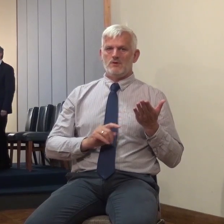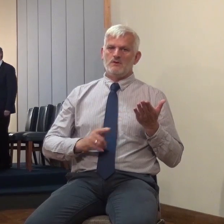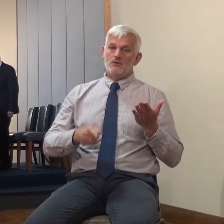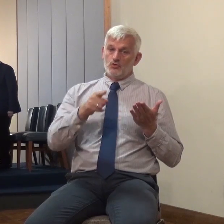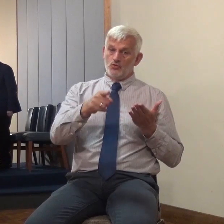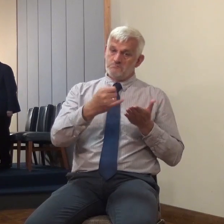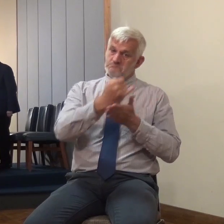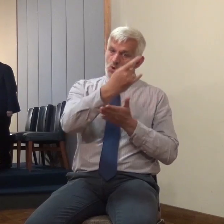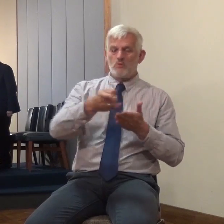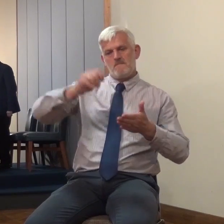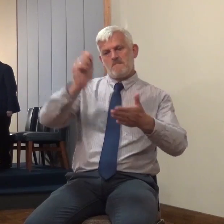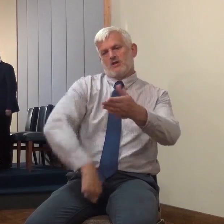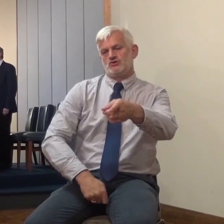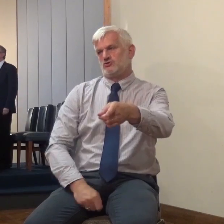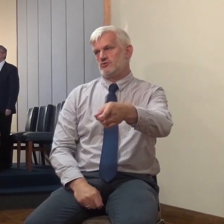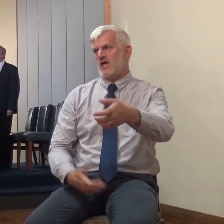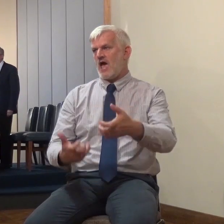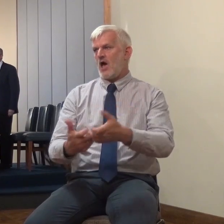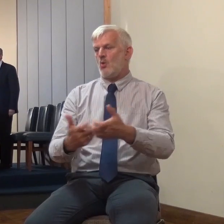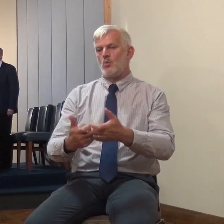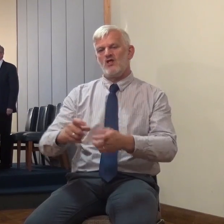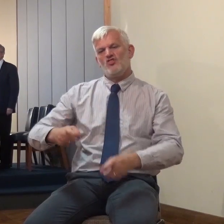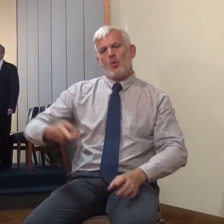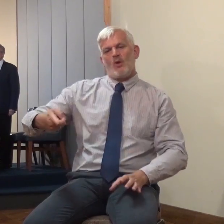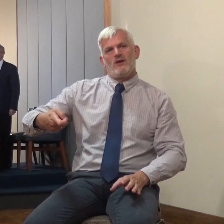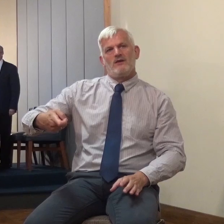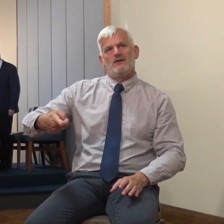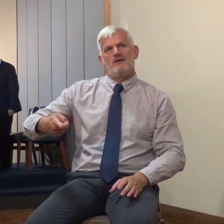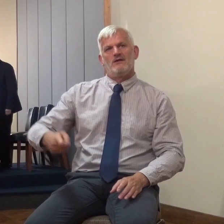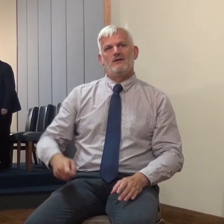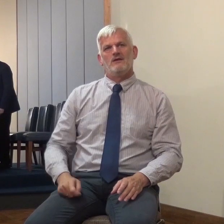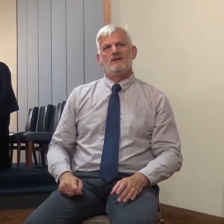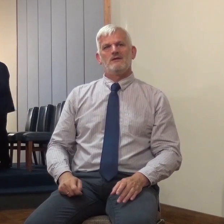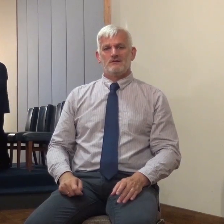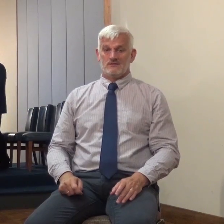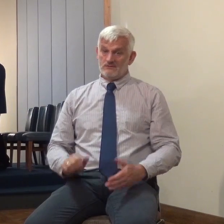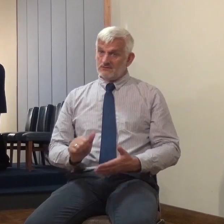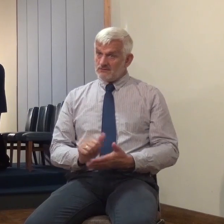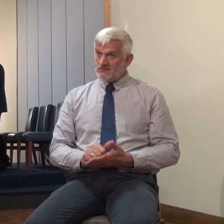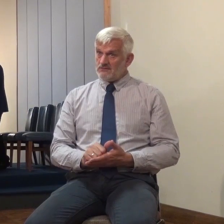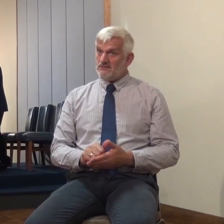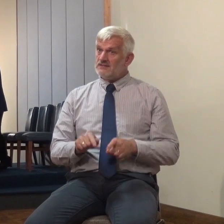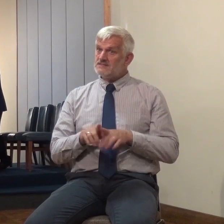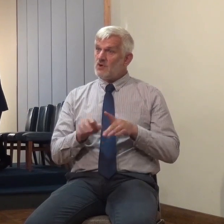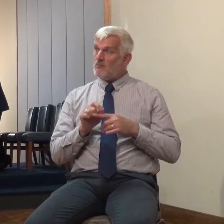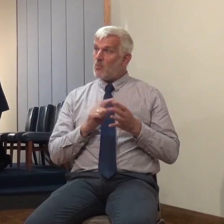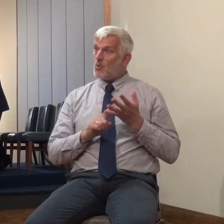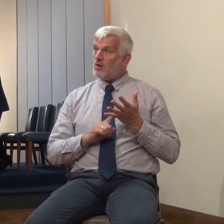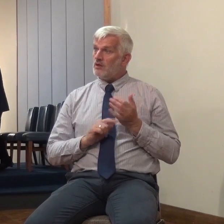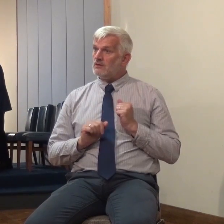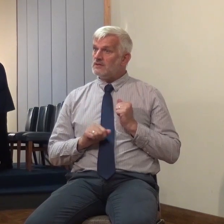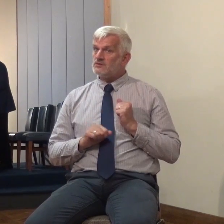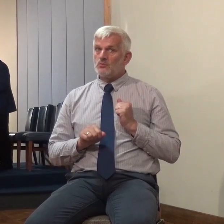their disobedience. But that's not the precise situation that Paul was in. He was not being